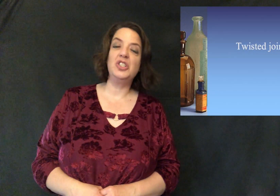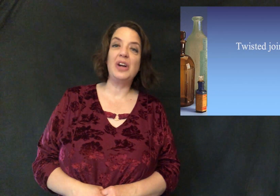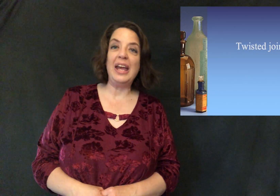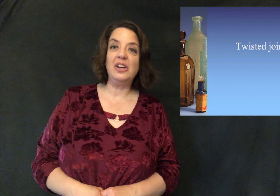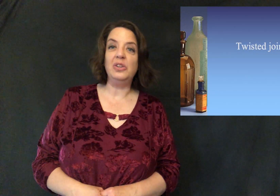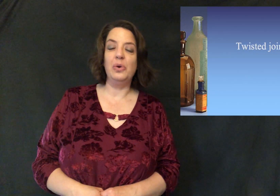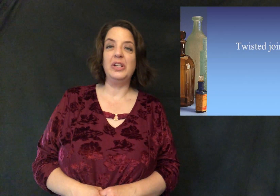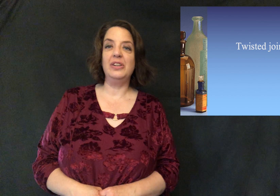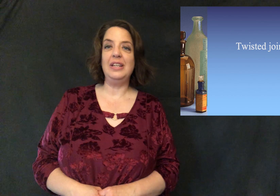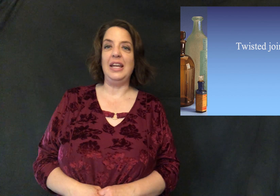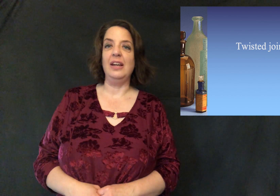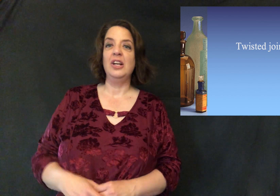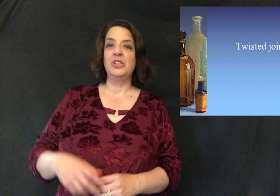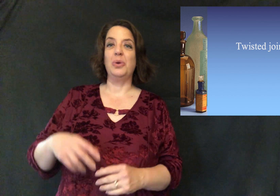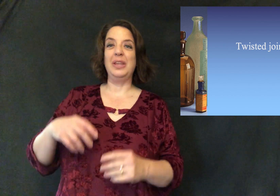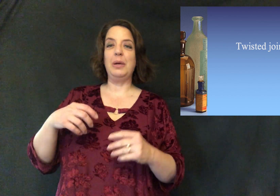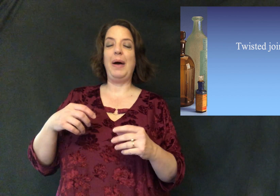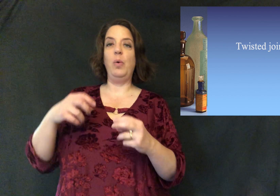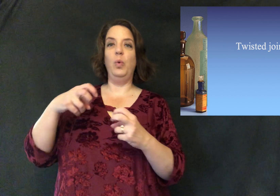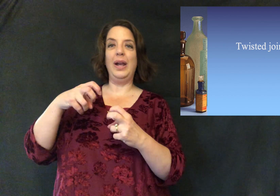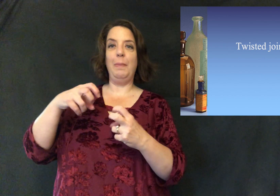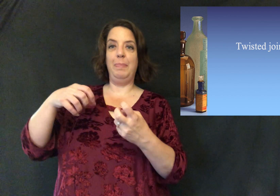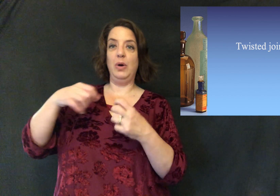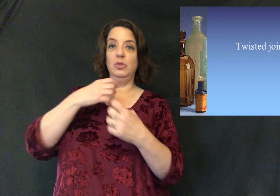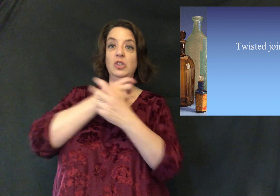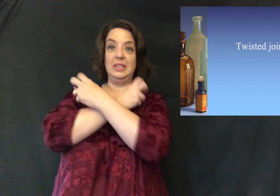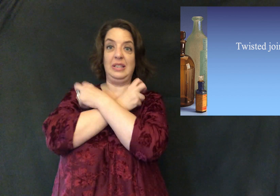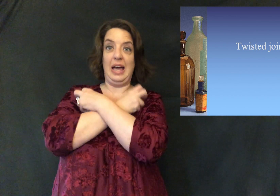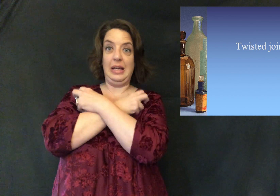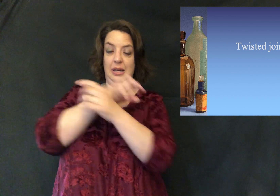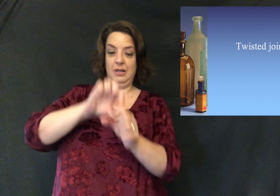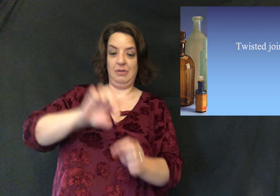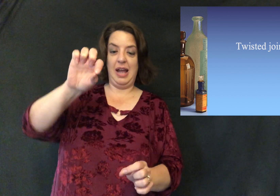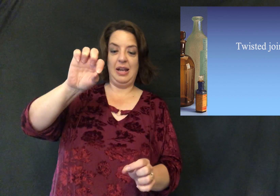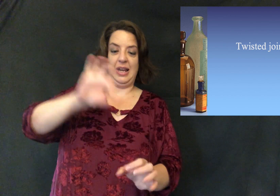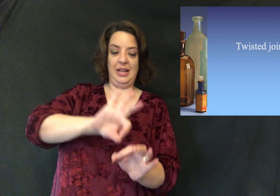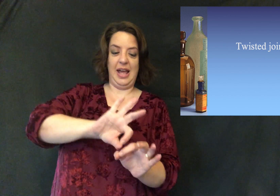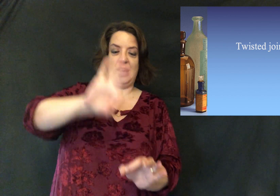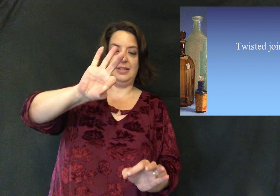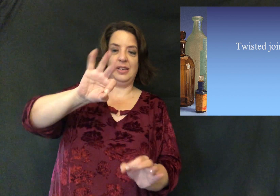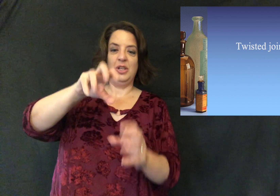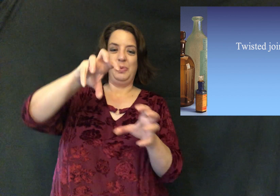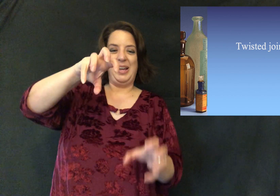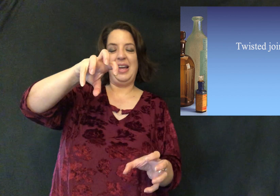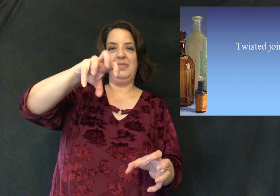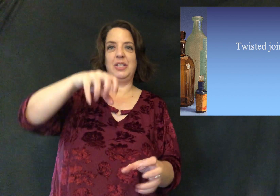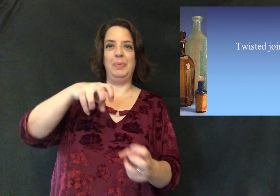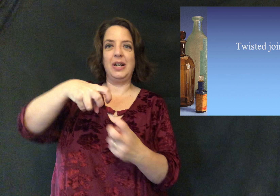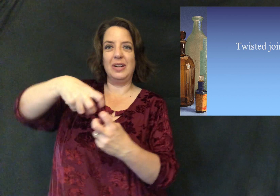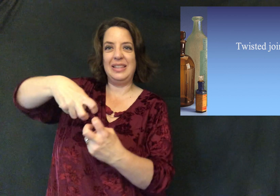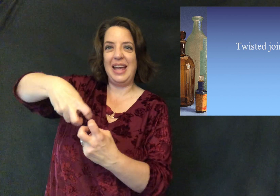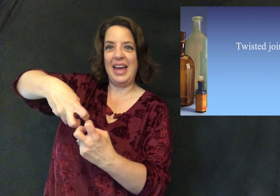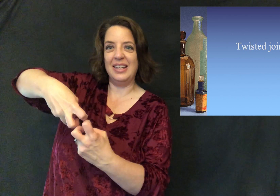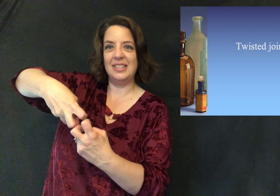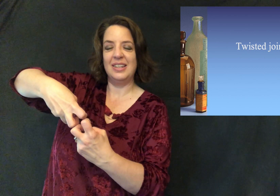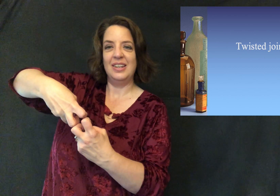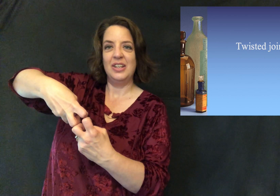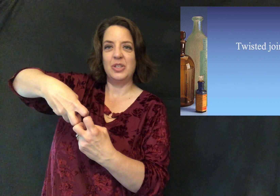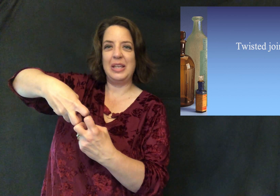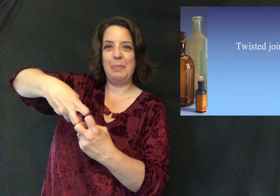your ankle or your knee. So think about what a bone looks like, right? And it has, the way it kind of gets bigger at the end. So think about